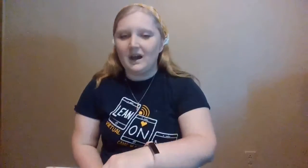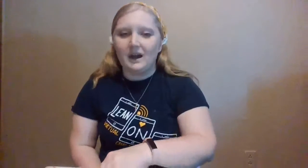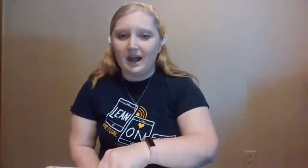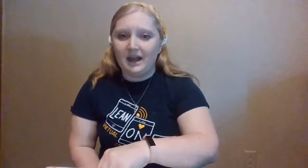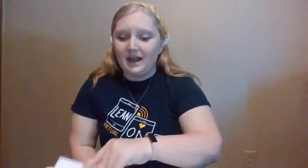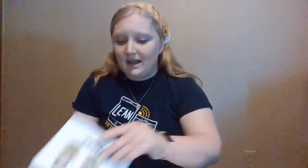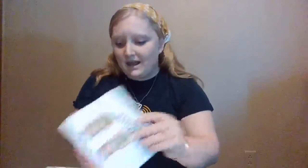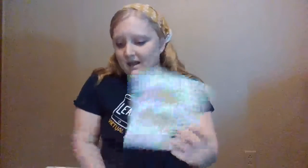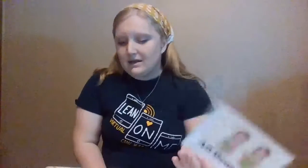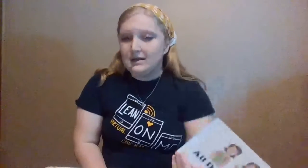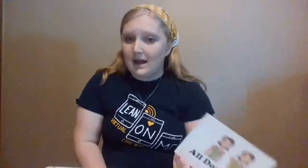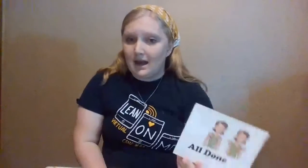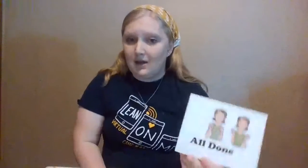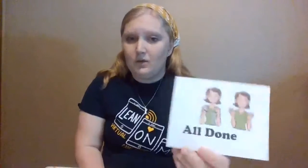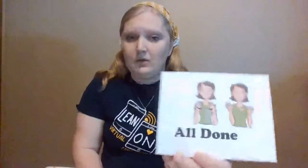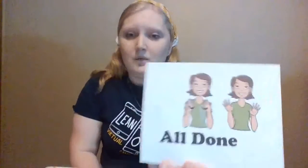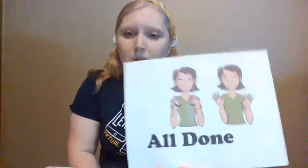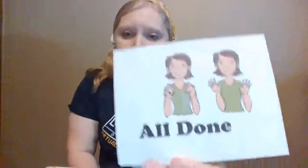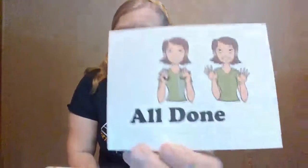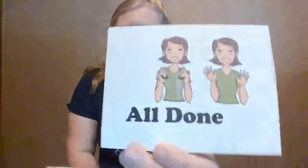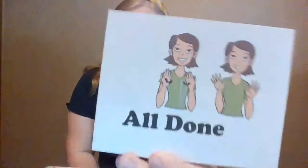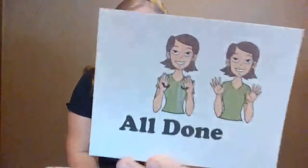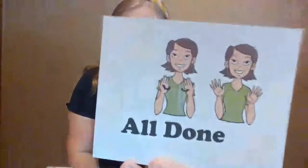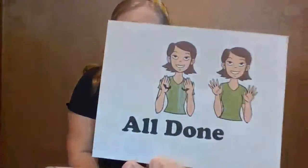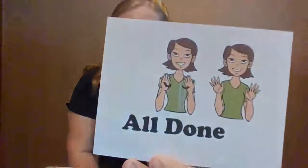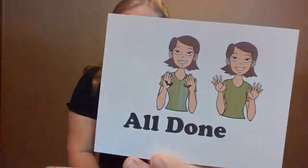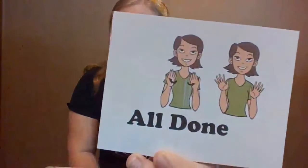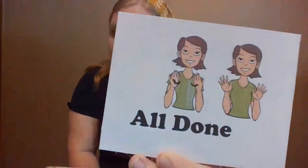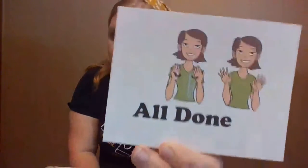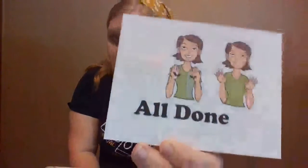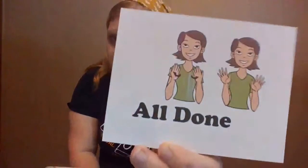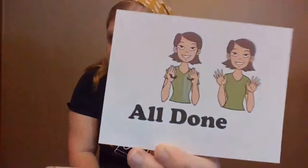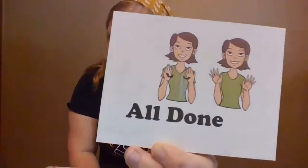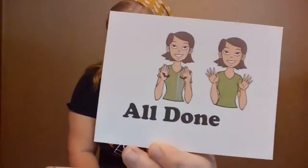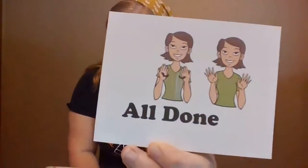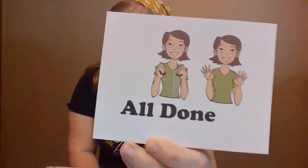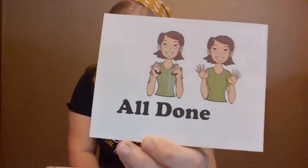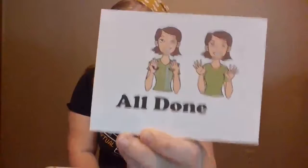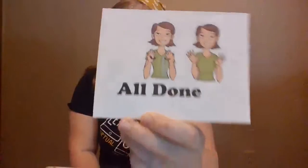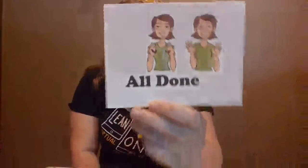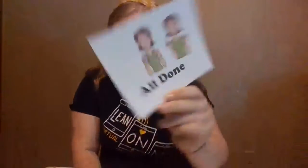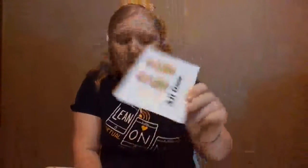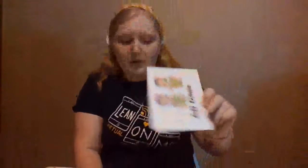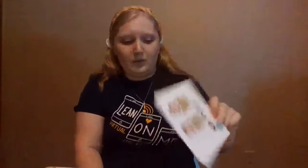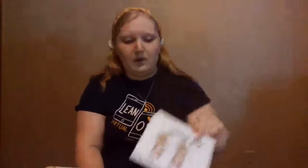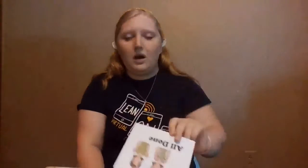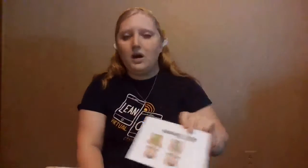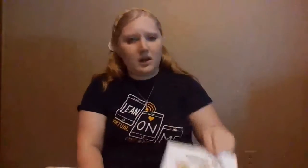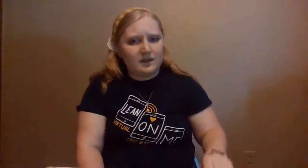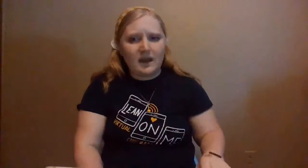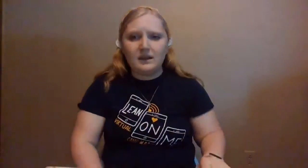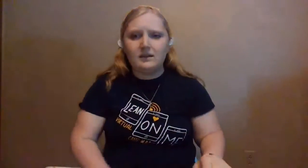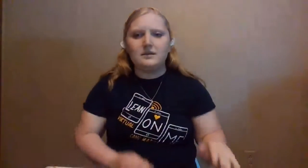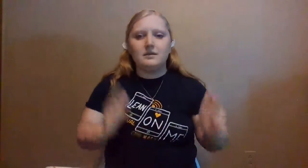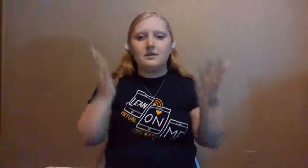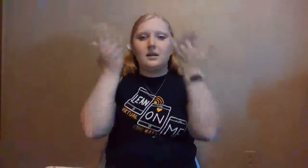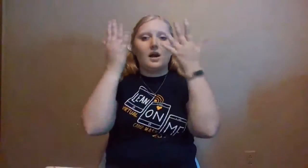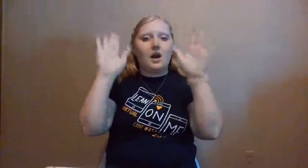All right. Now we have the sign for all done. So when you are all done,